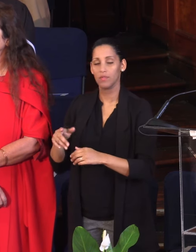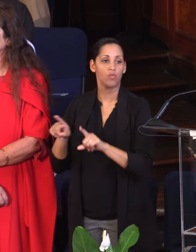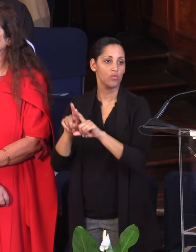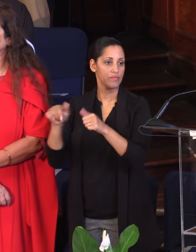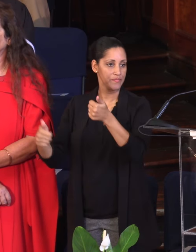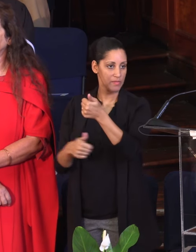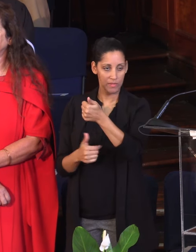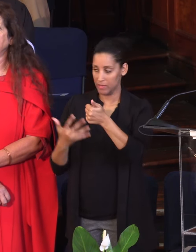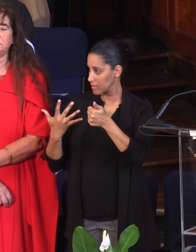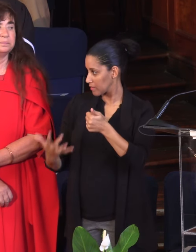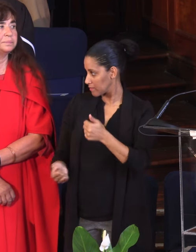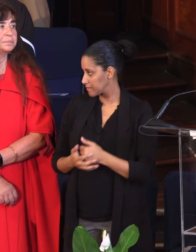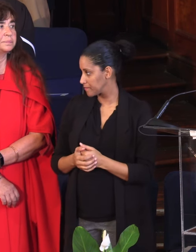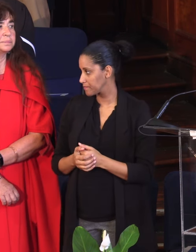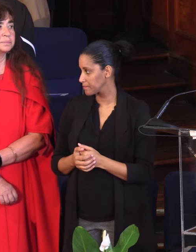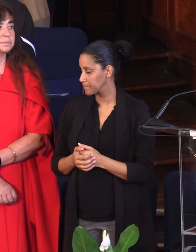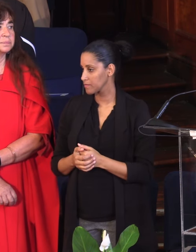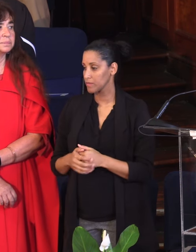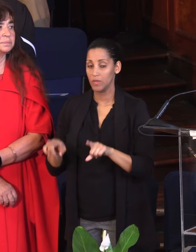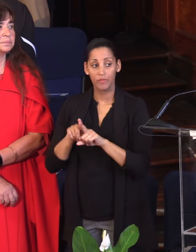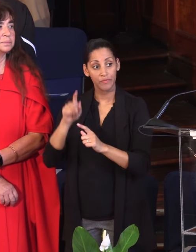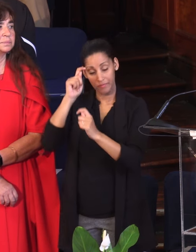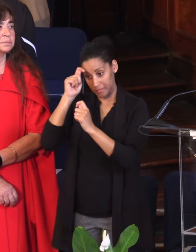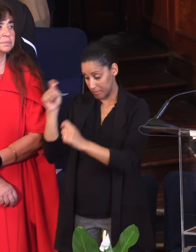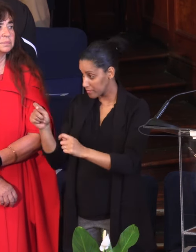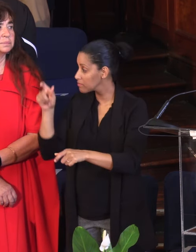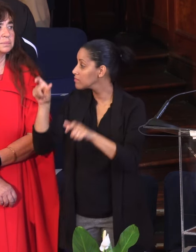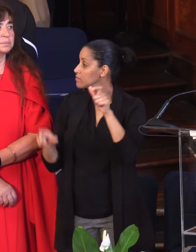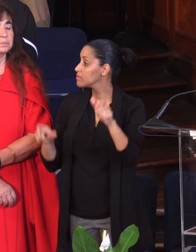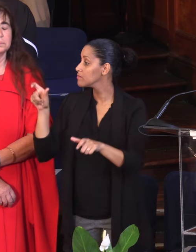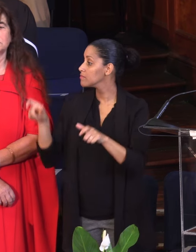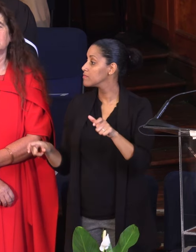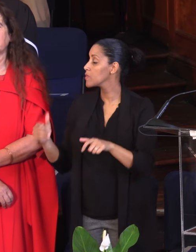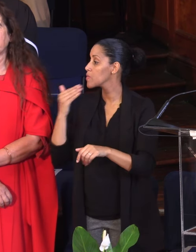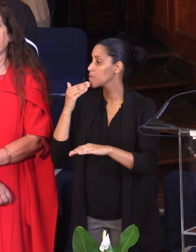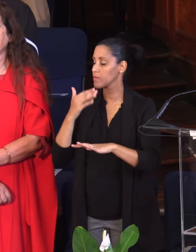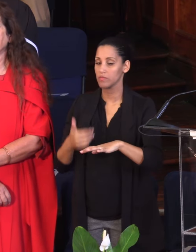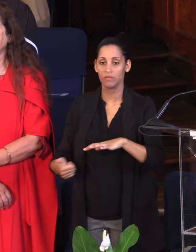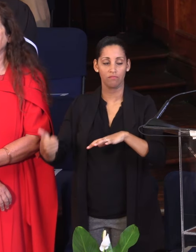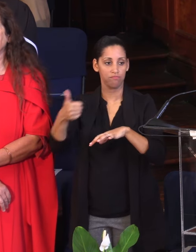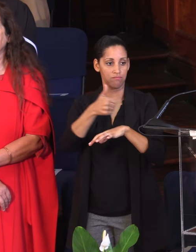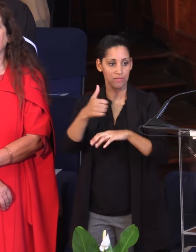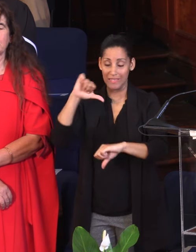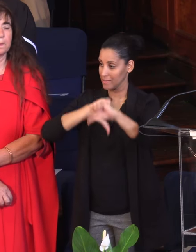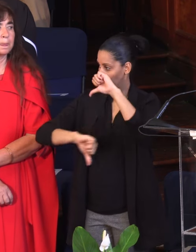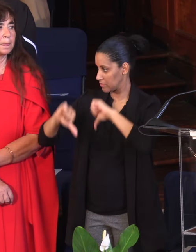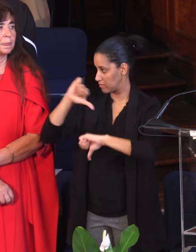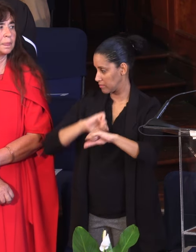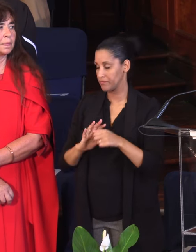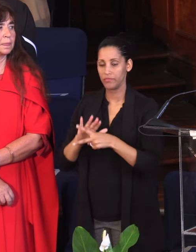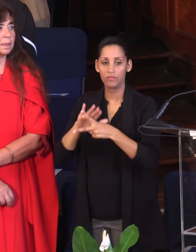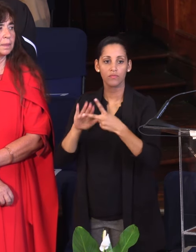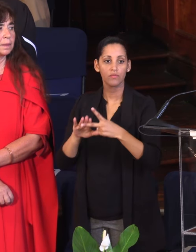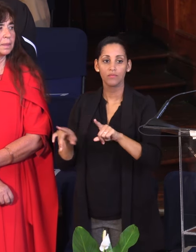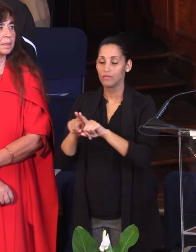of the University of Cape Town, acknowledge the presence of the Dean of Science. I have